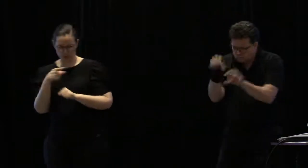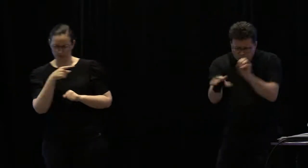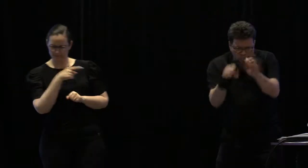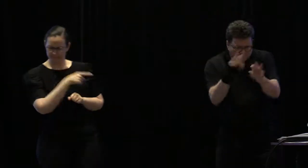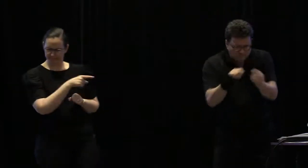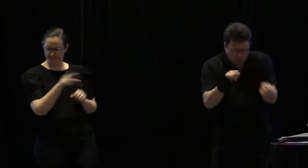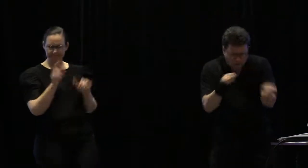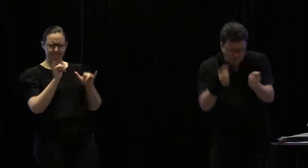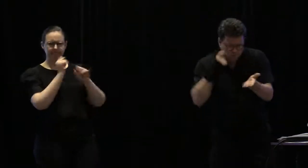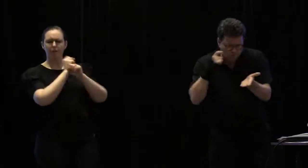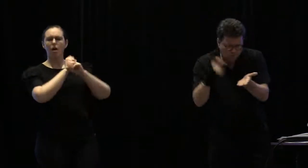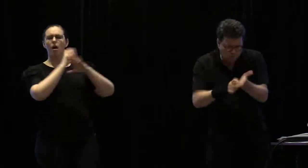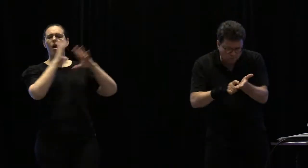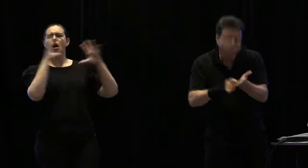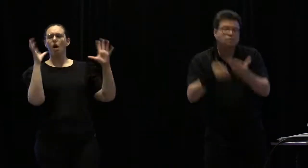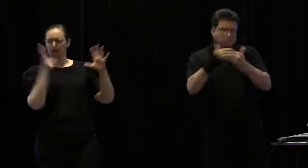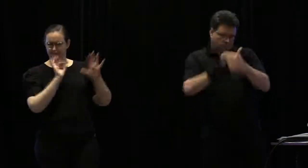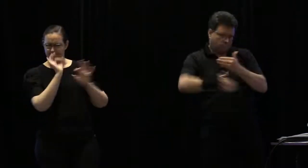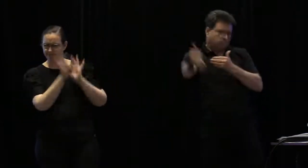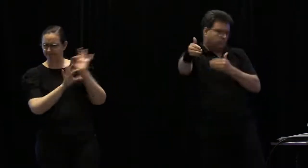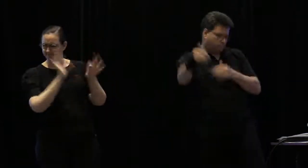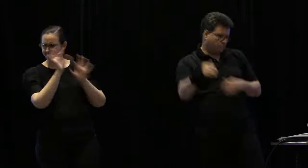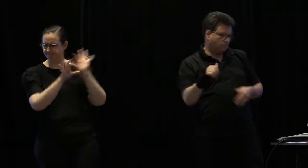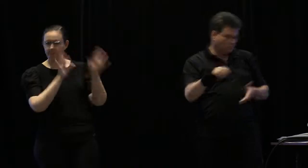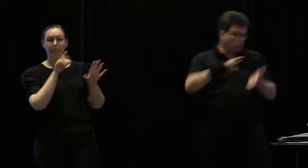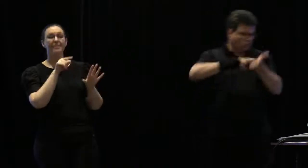be removed to provide equality.